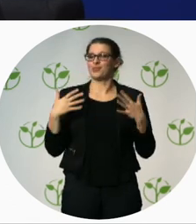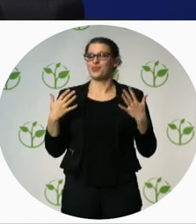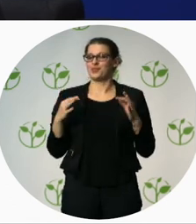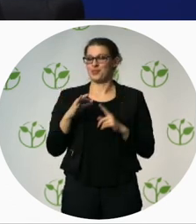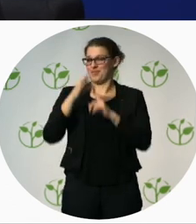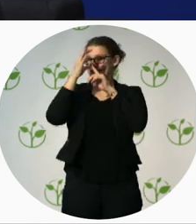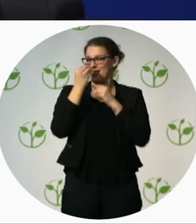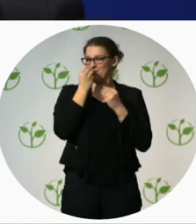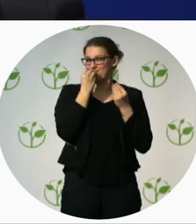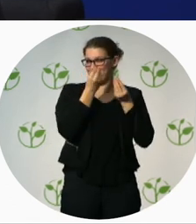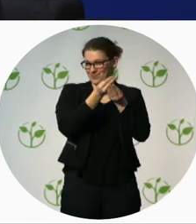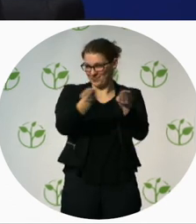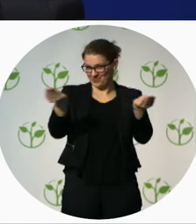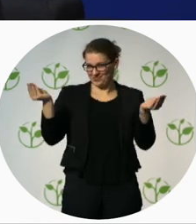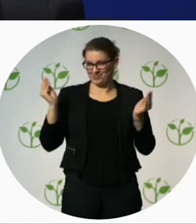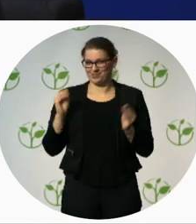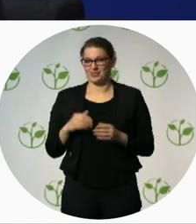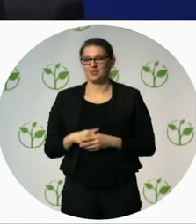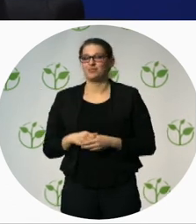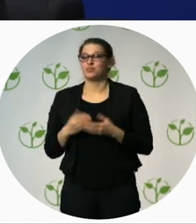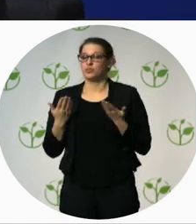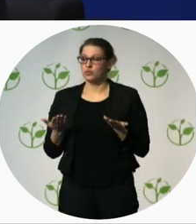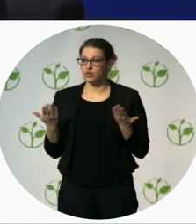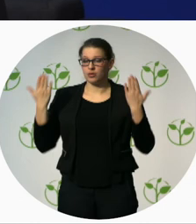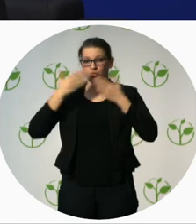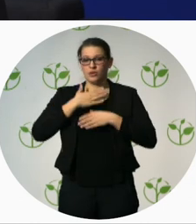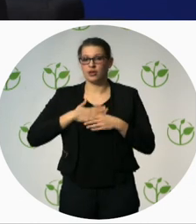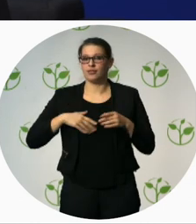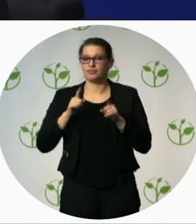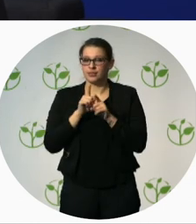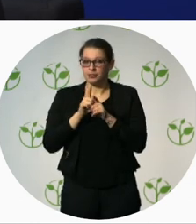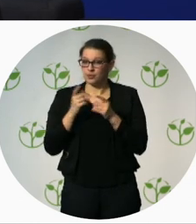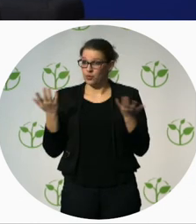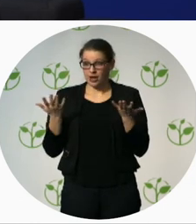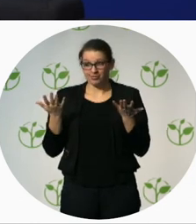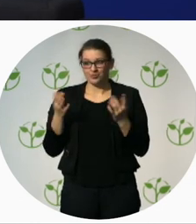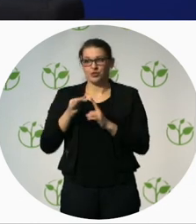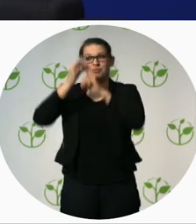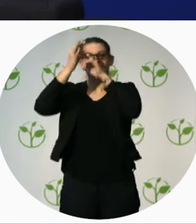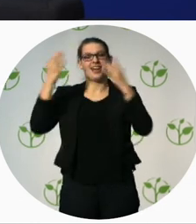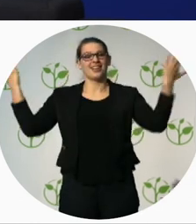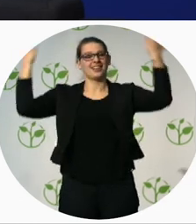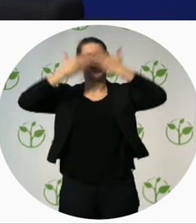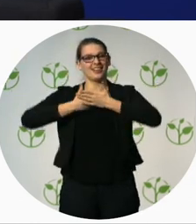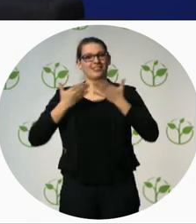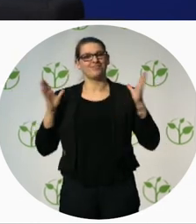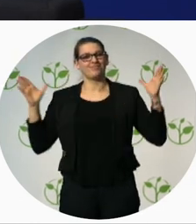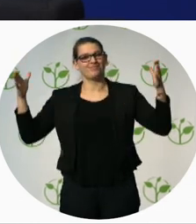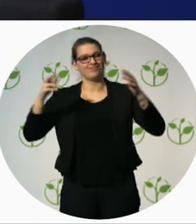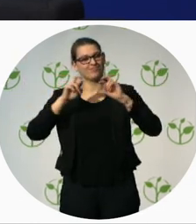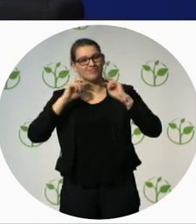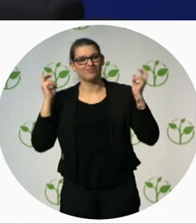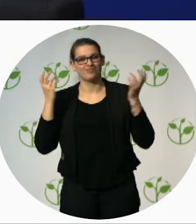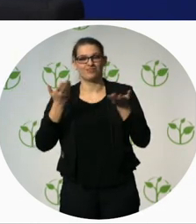And then we'll be having the award ceremony tonight. Now, there are more of you in the room, so I'm going to repeat it. For those of you who are getting an award tonight, will you please find